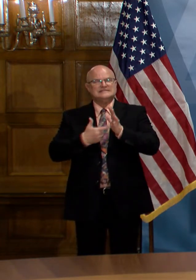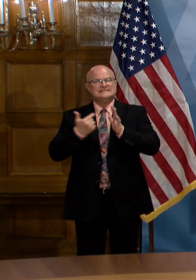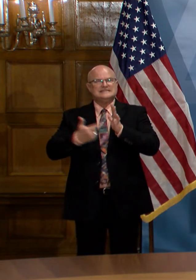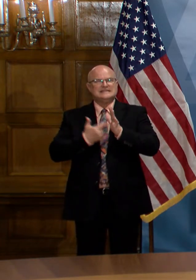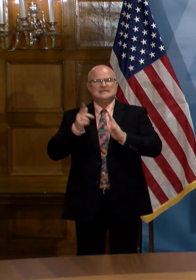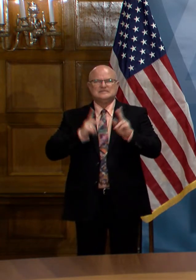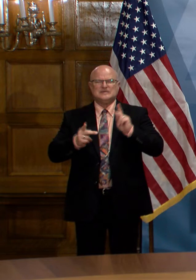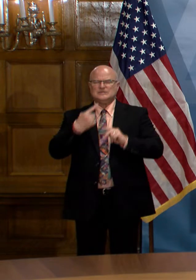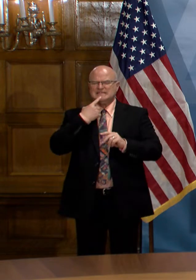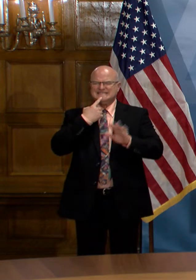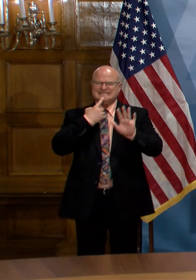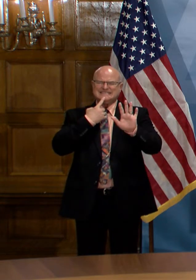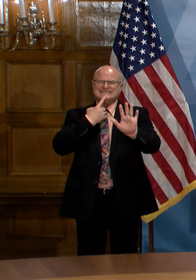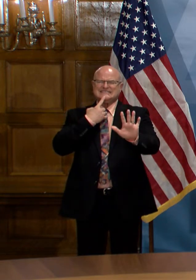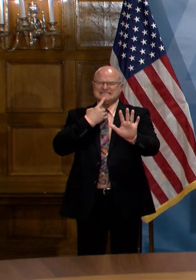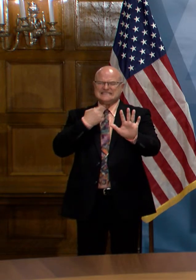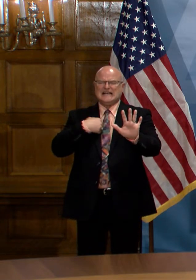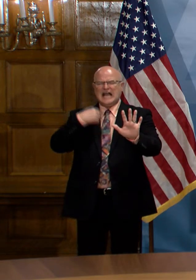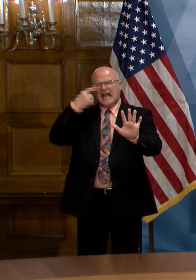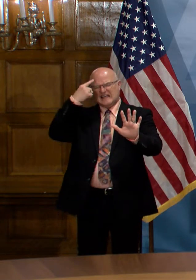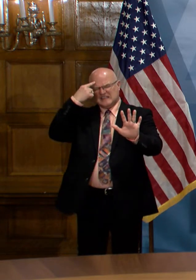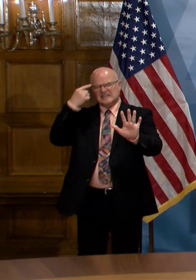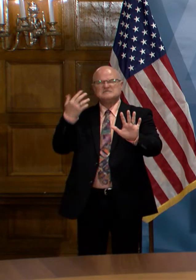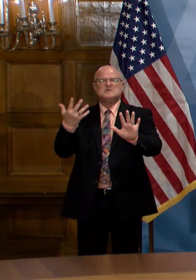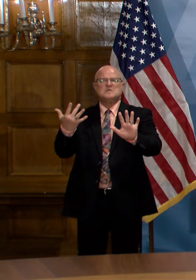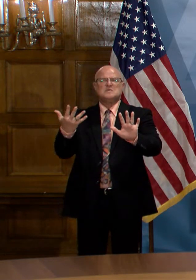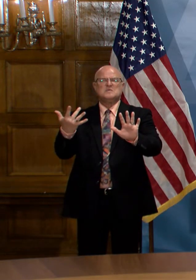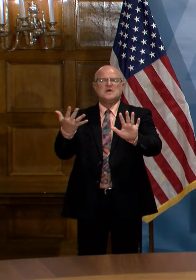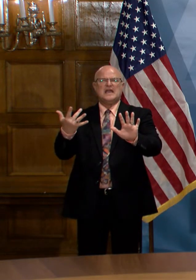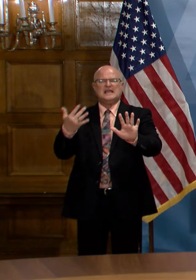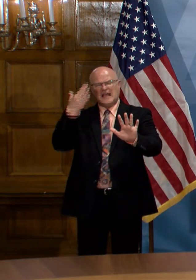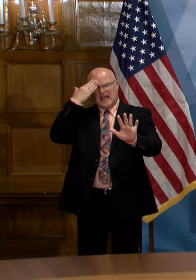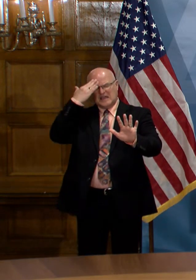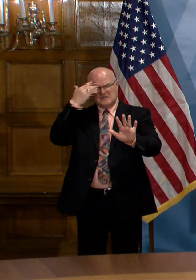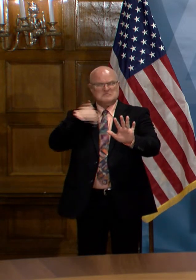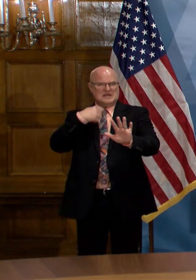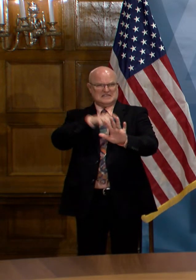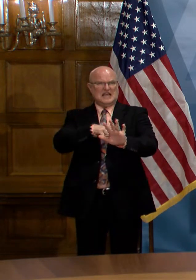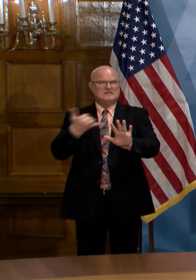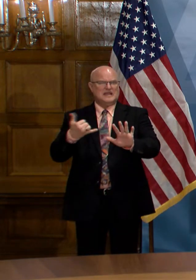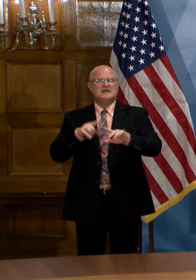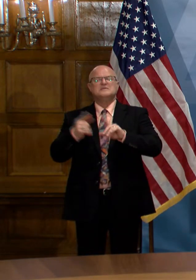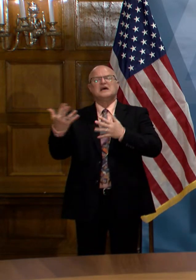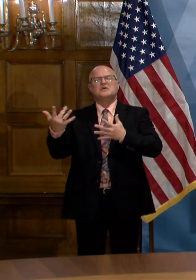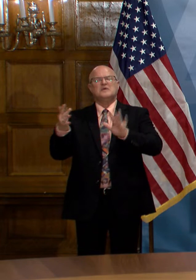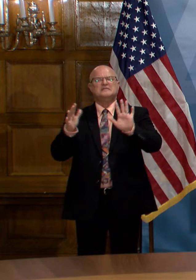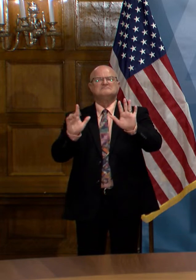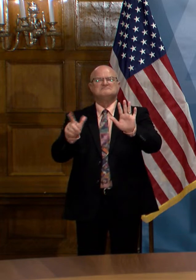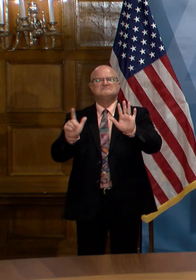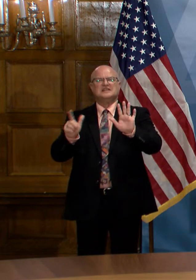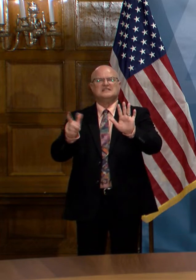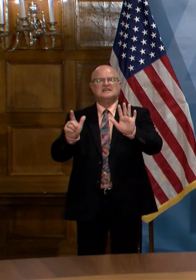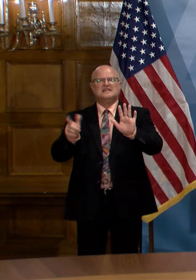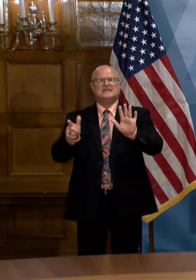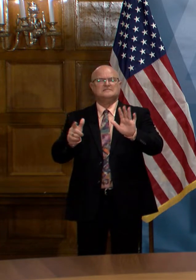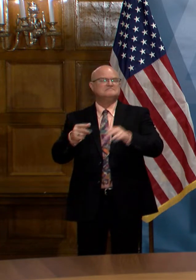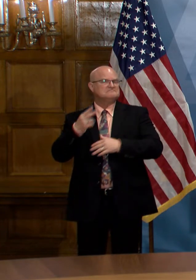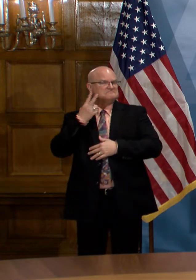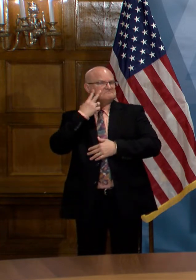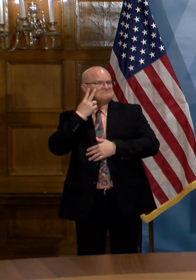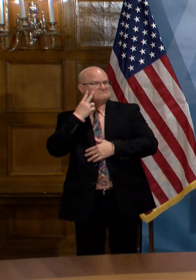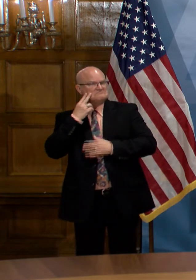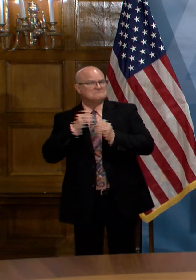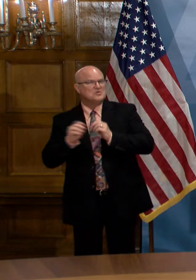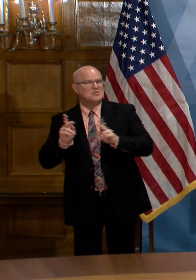sometimes people say, well, I think I'll just wait a while. I know it's my turn, but I'll wait a while and I'll get it after we see